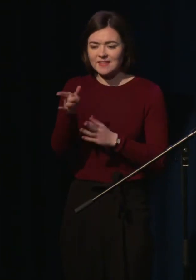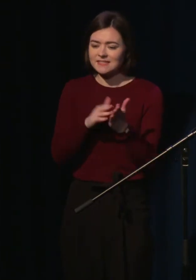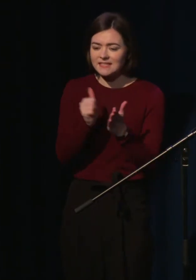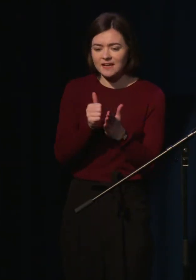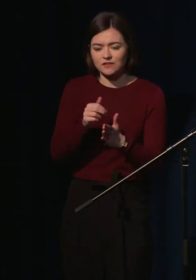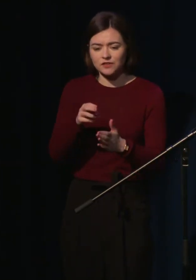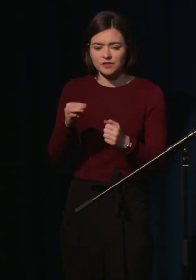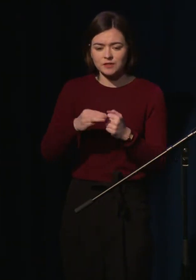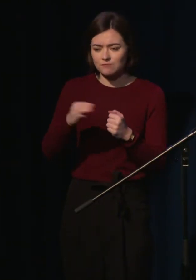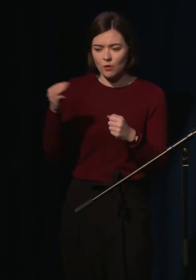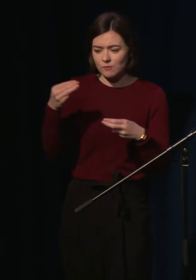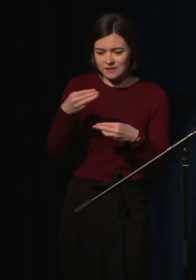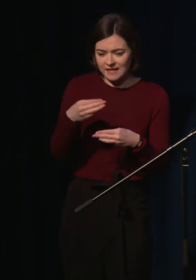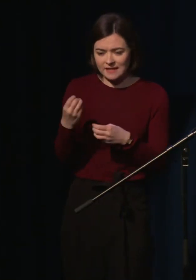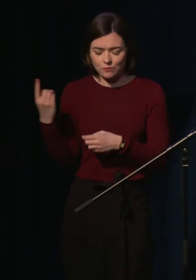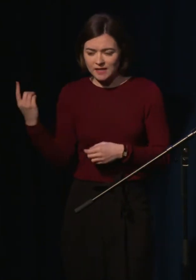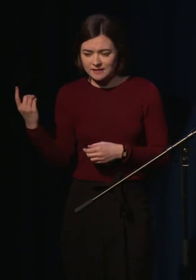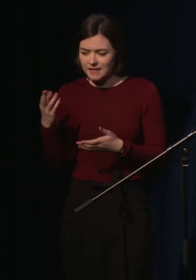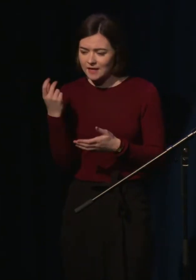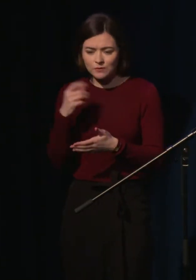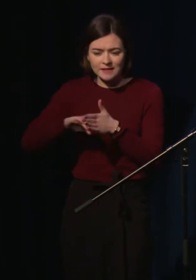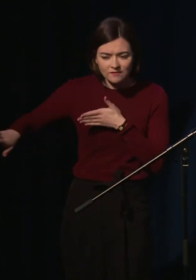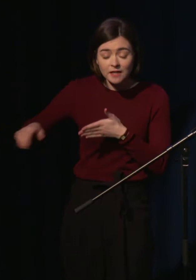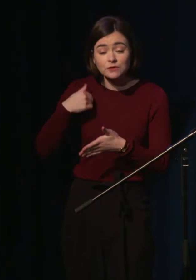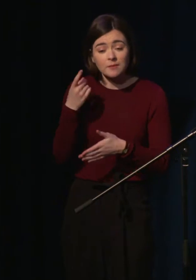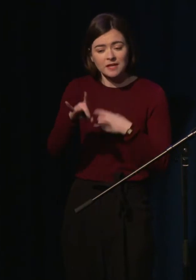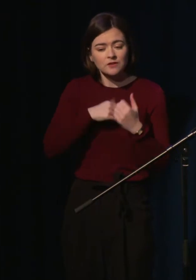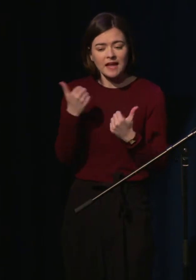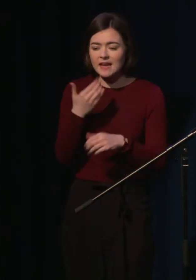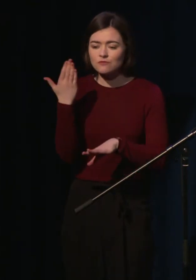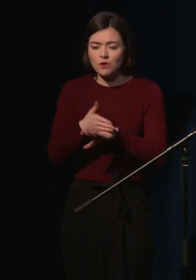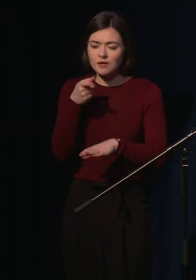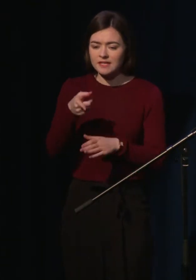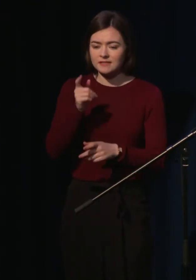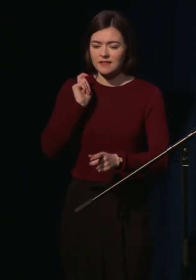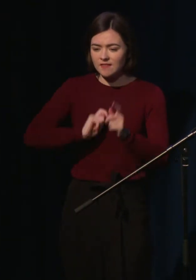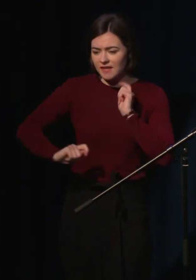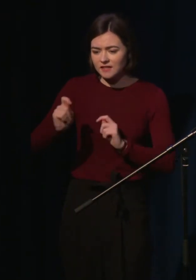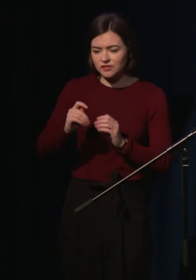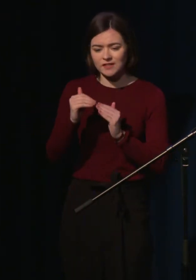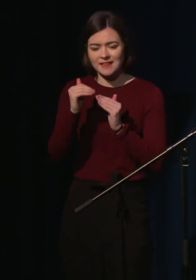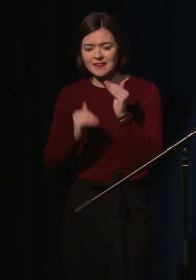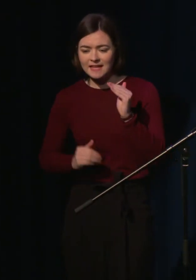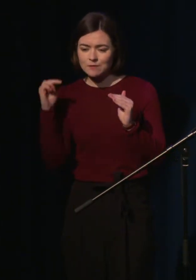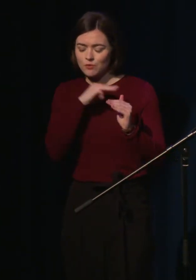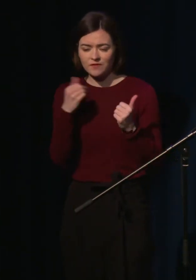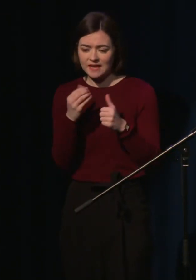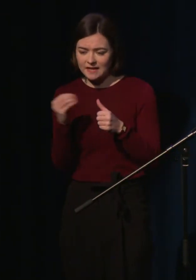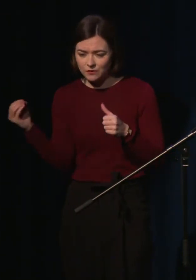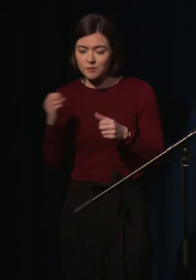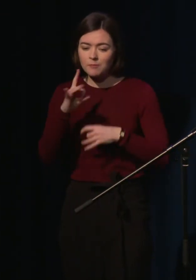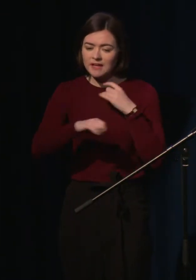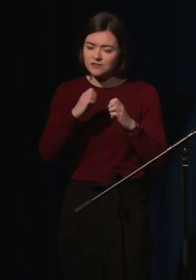more protected than any other, and that no role in the production of theatre is recognised to be less than any other, but that all are